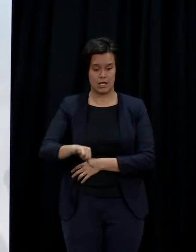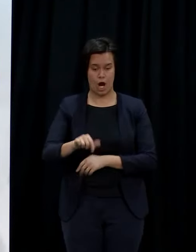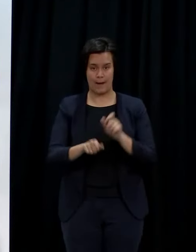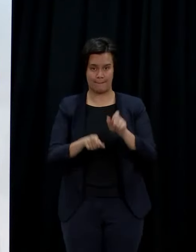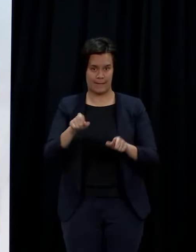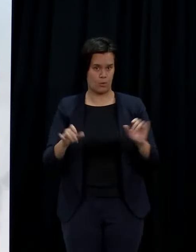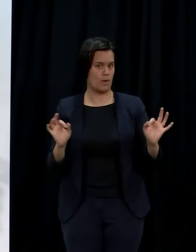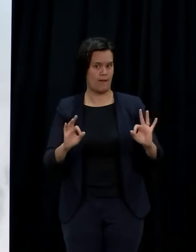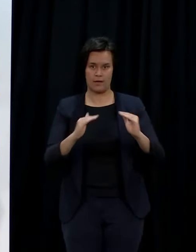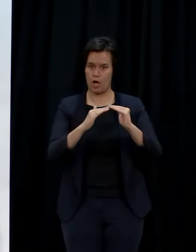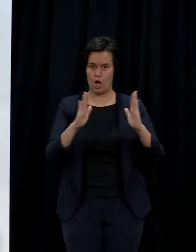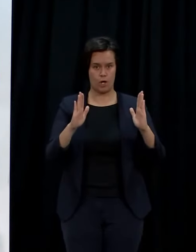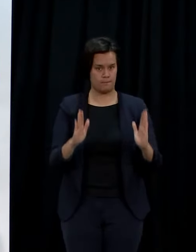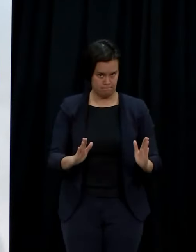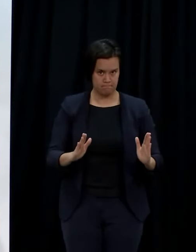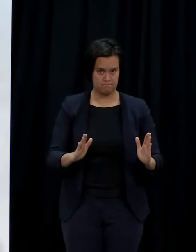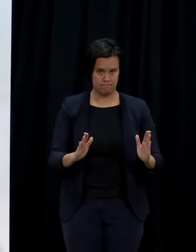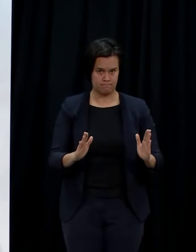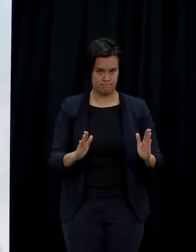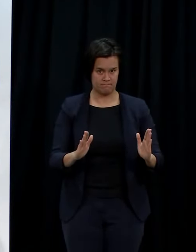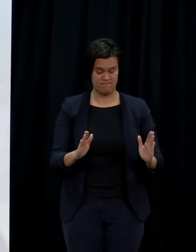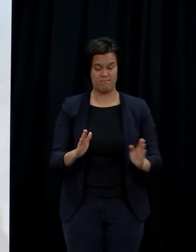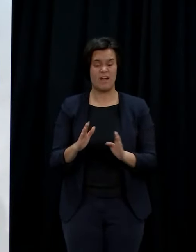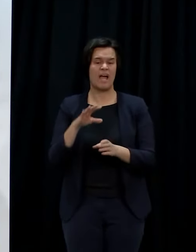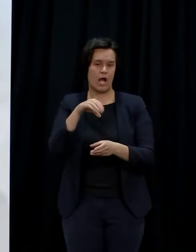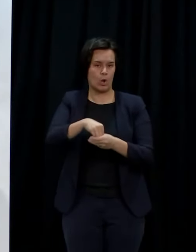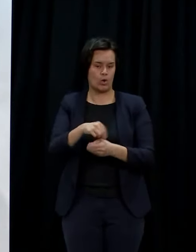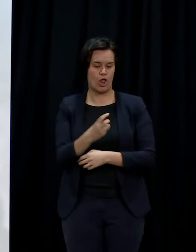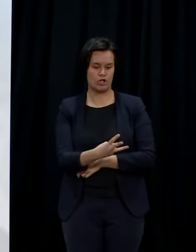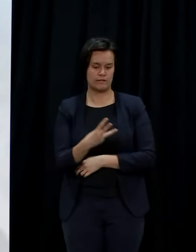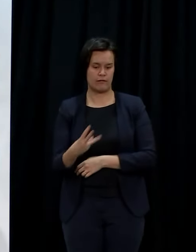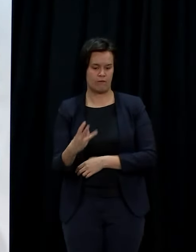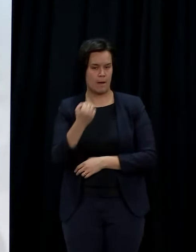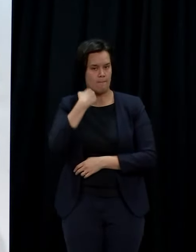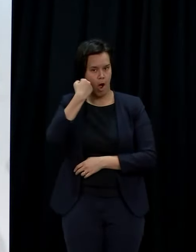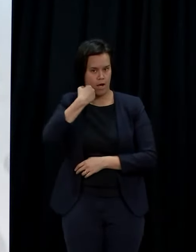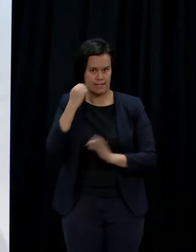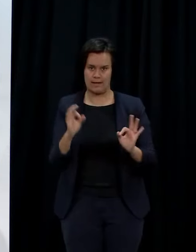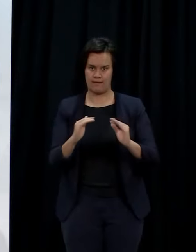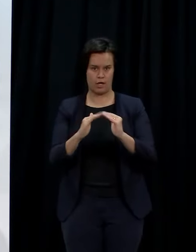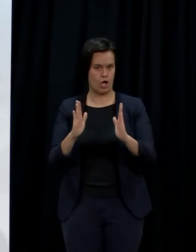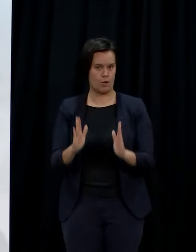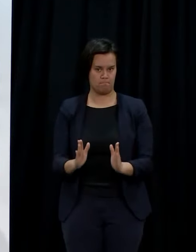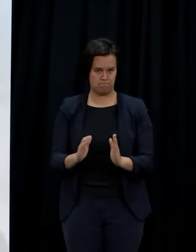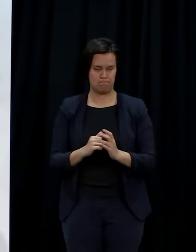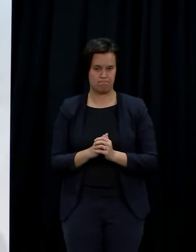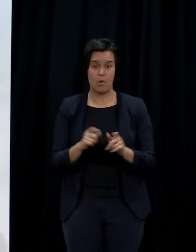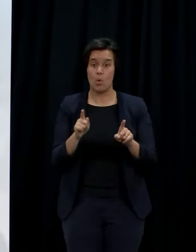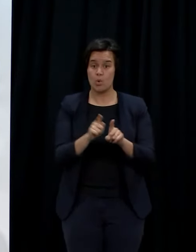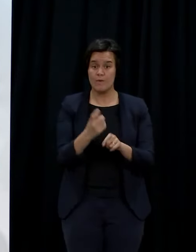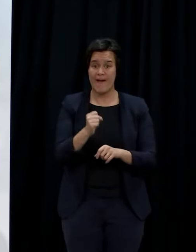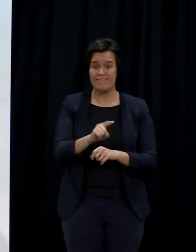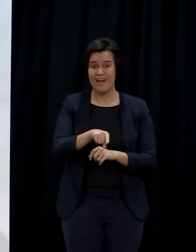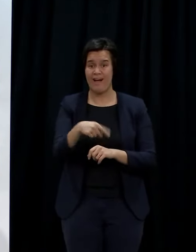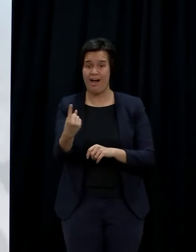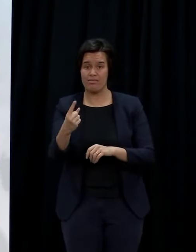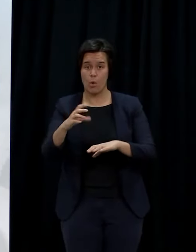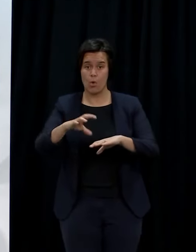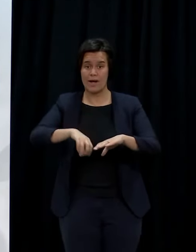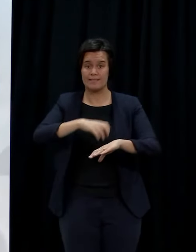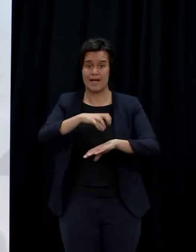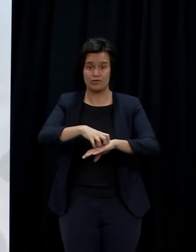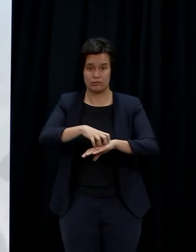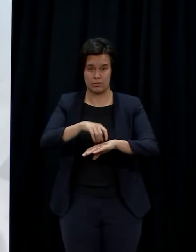homeless, including 33 Māori. They also have mobile outreach teams that are working with homeless providers to visit temporary